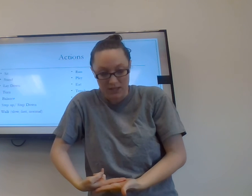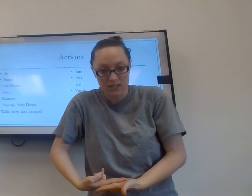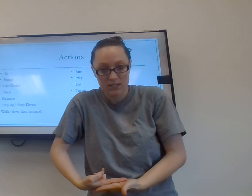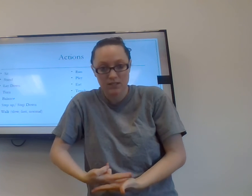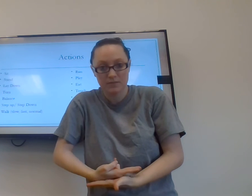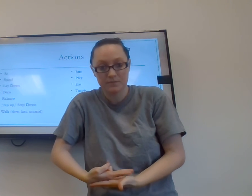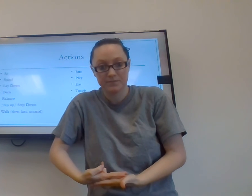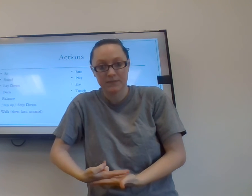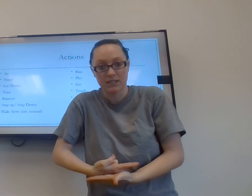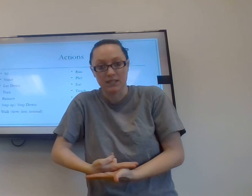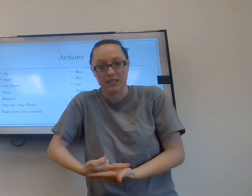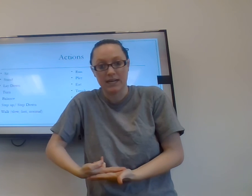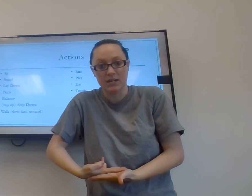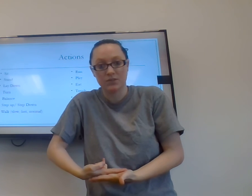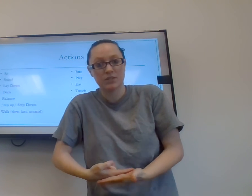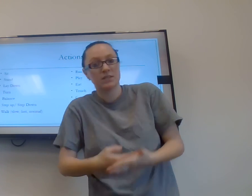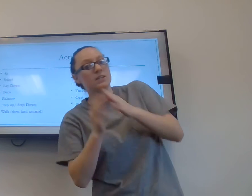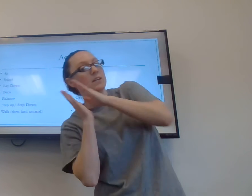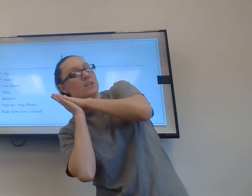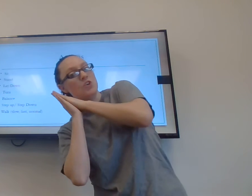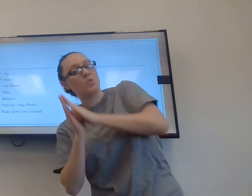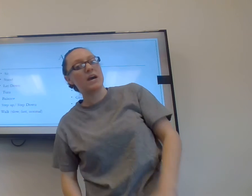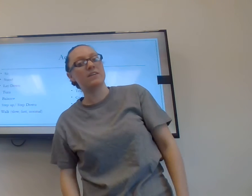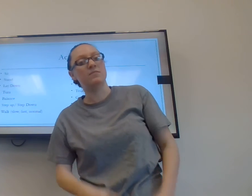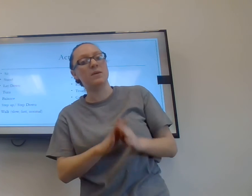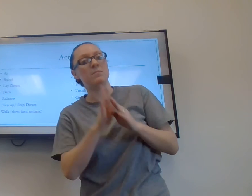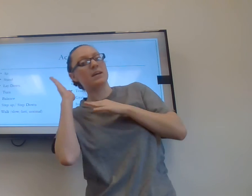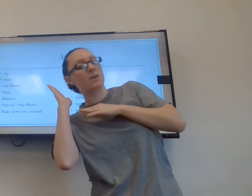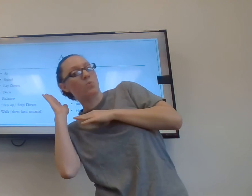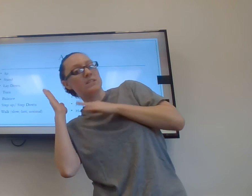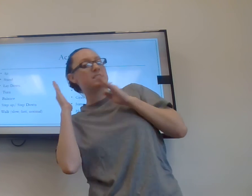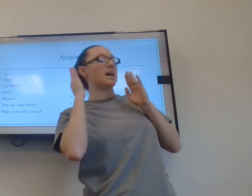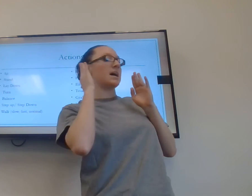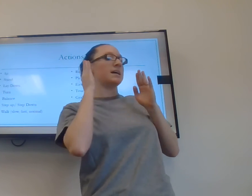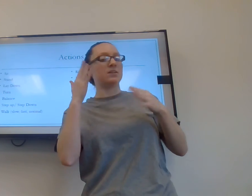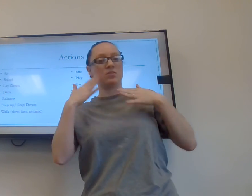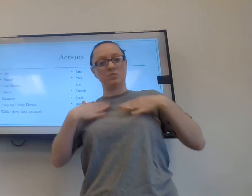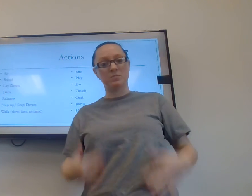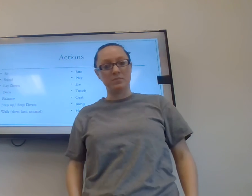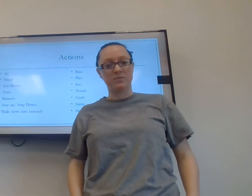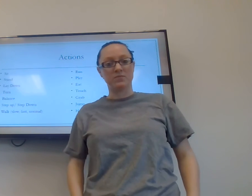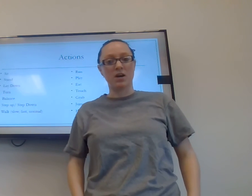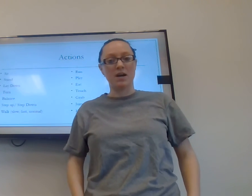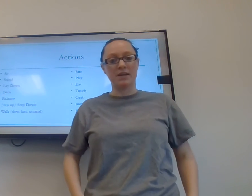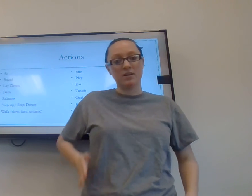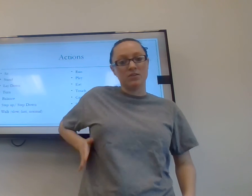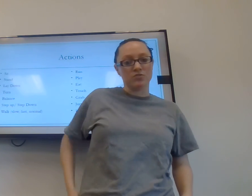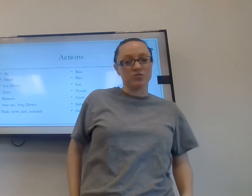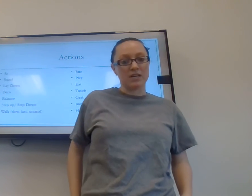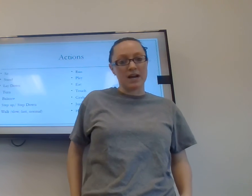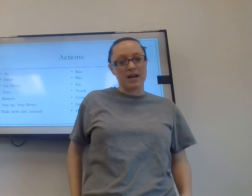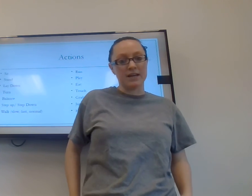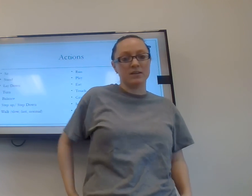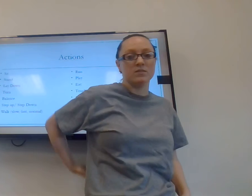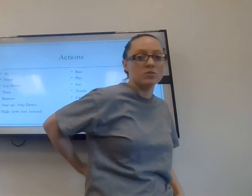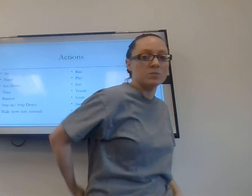this. Lay down. And you kind of mimic what side, your front, your side, your